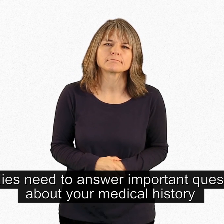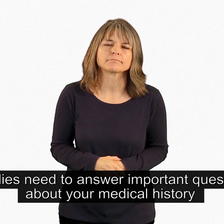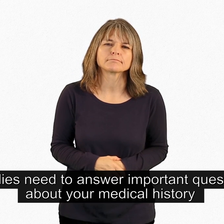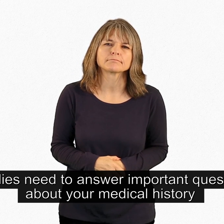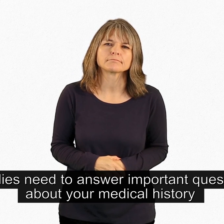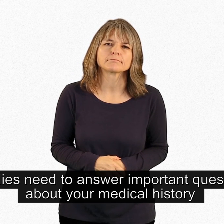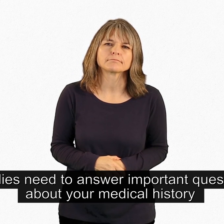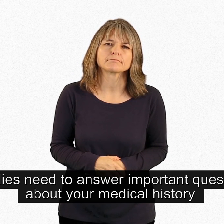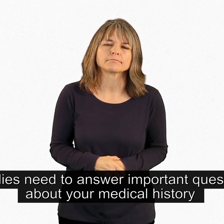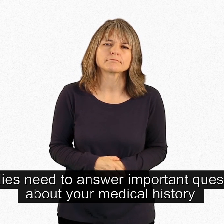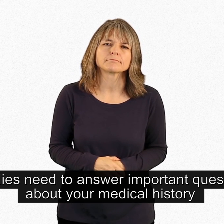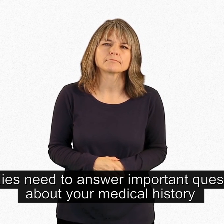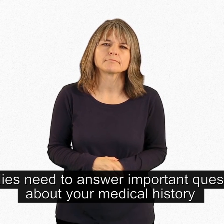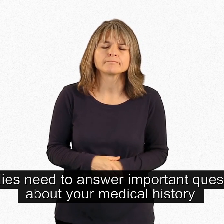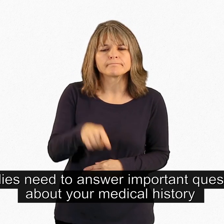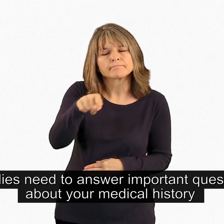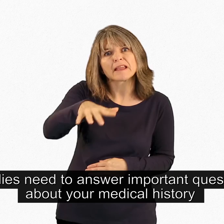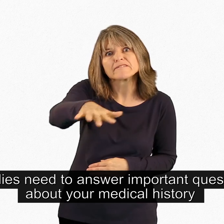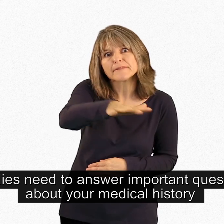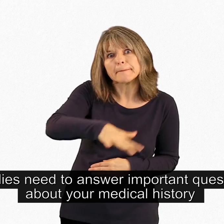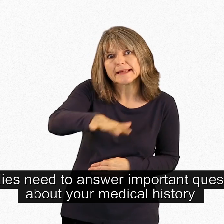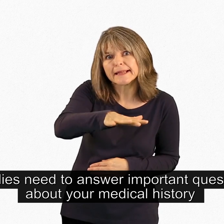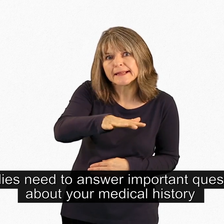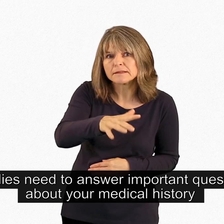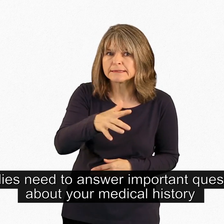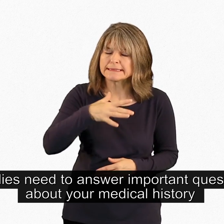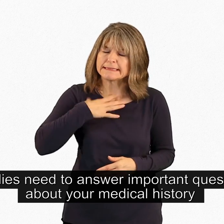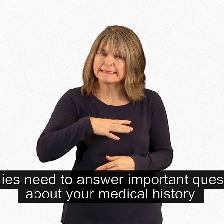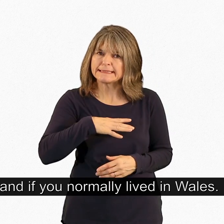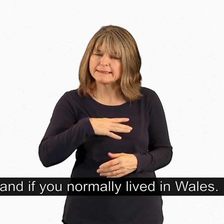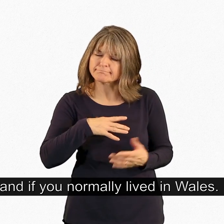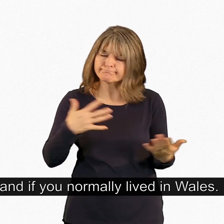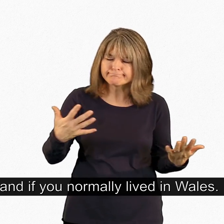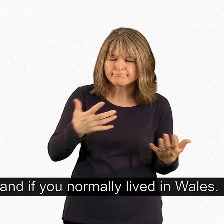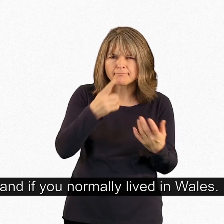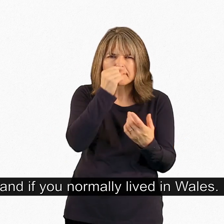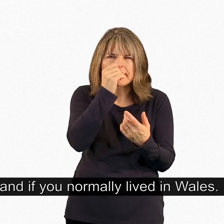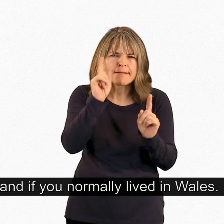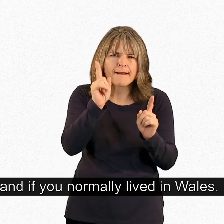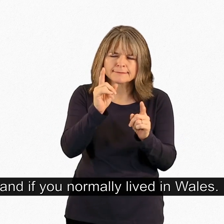Families need to answer important questions about your medical history and if you normally lived in Wales